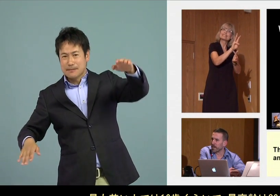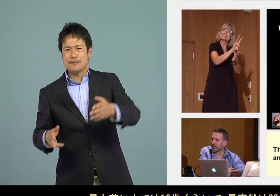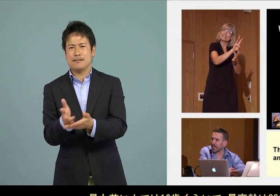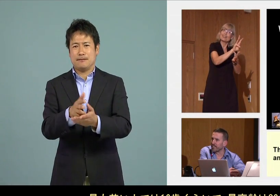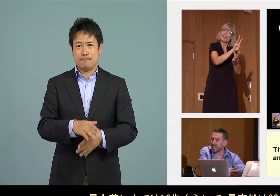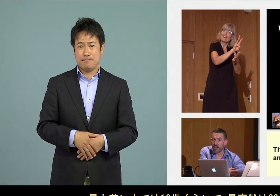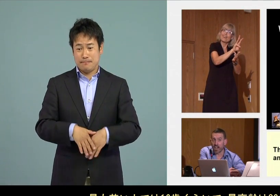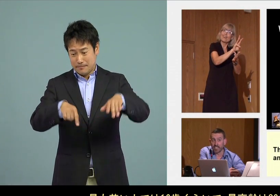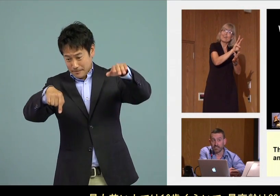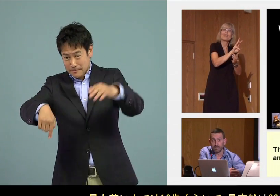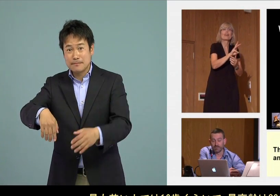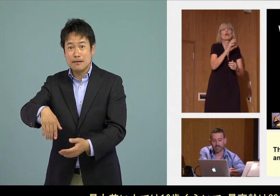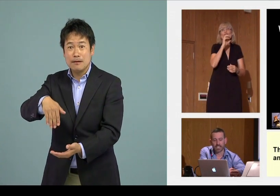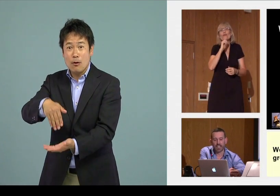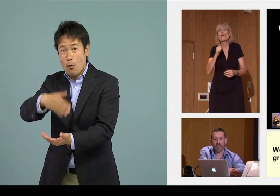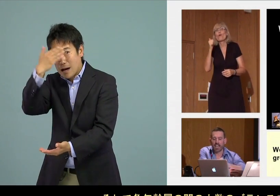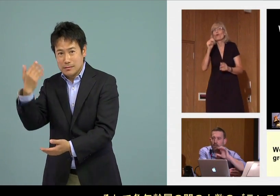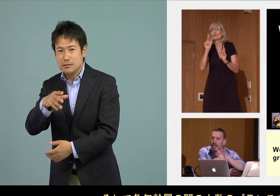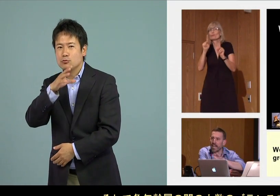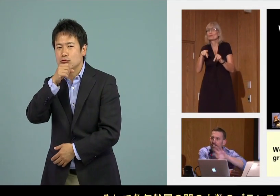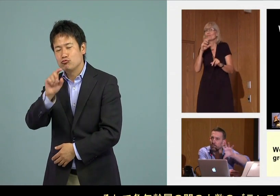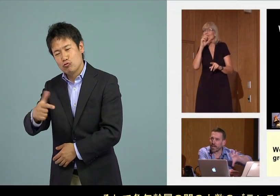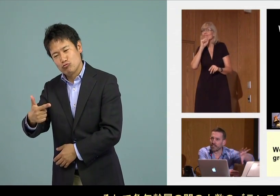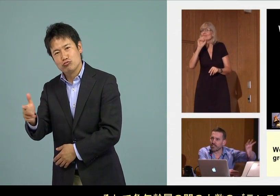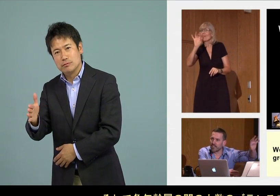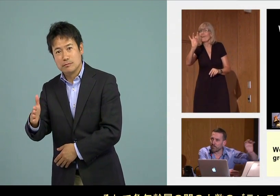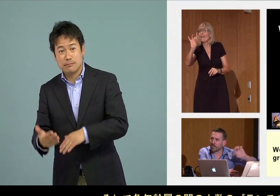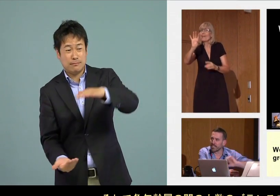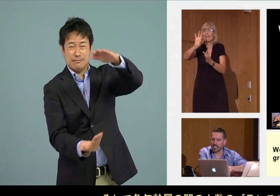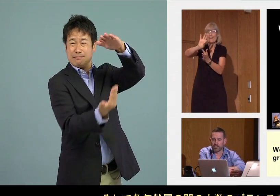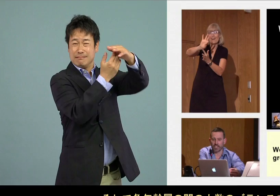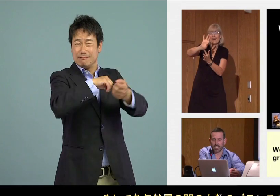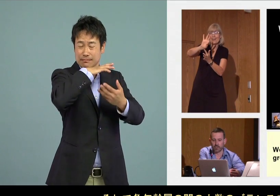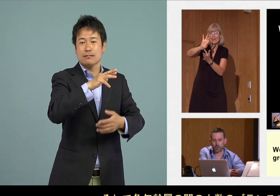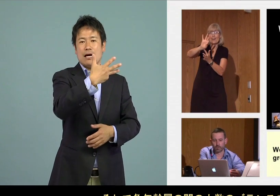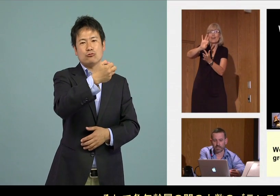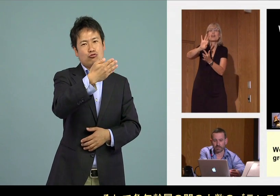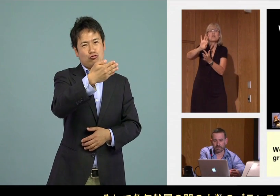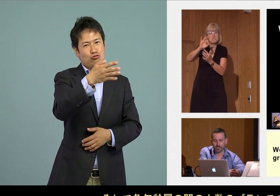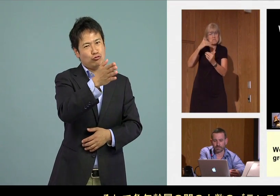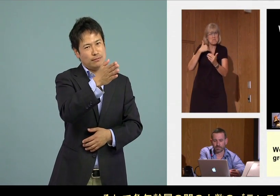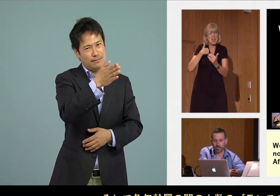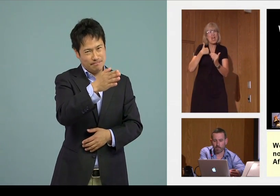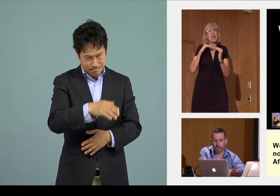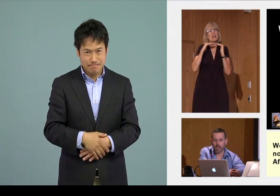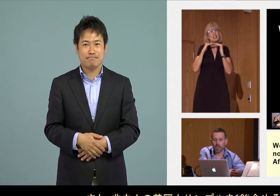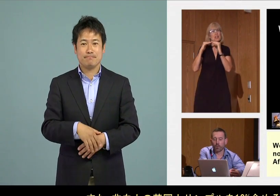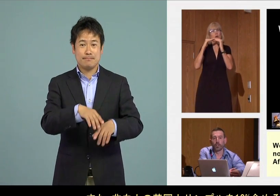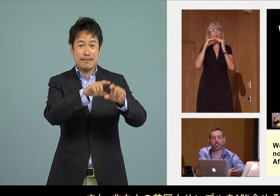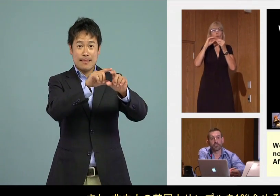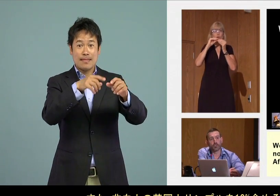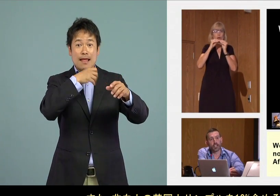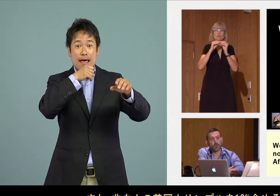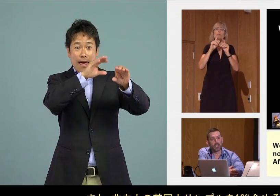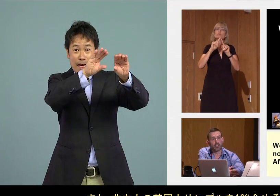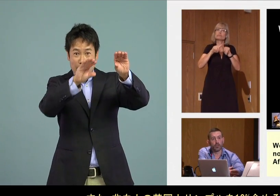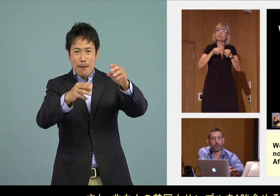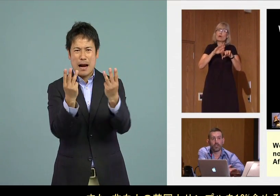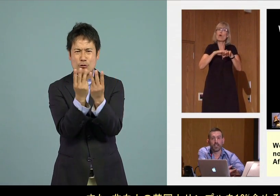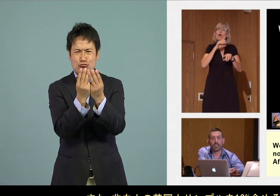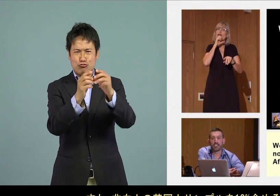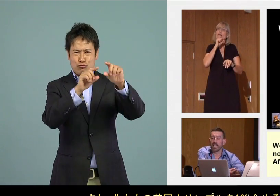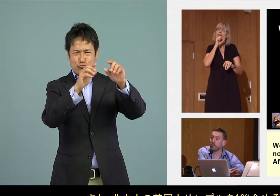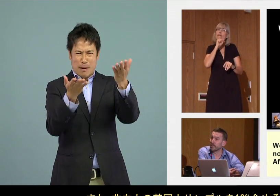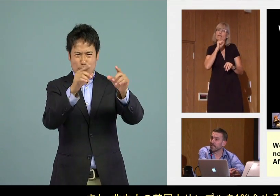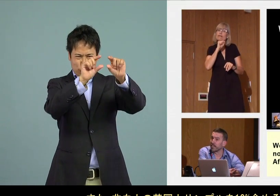was about 89. And we had balanced numbers in each of the age groups. We also tried to